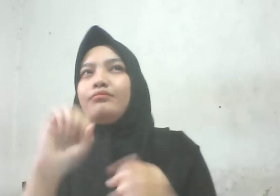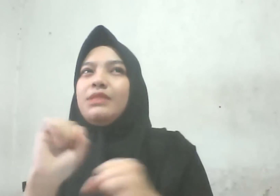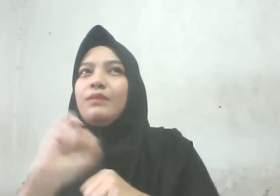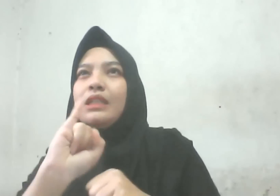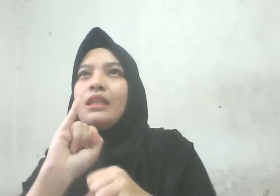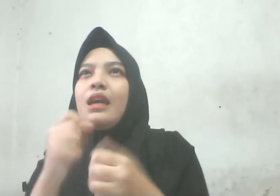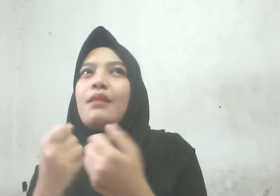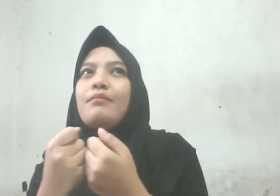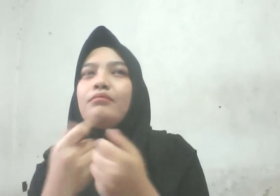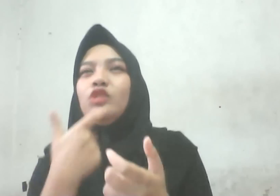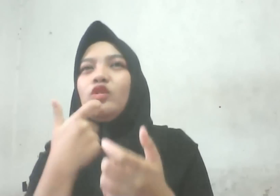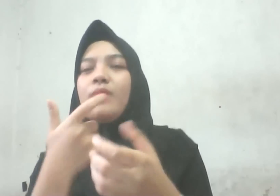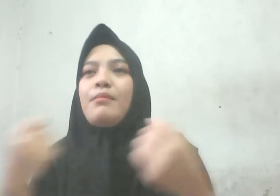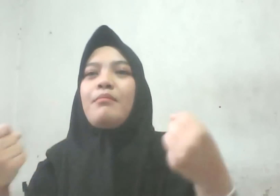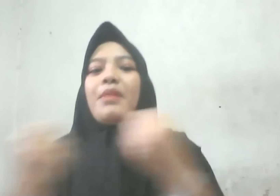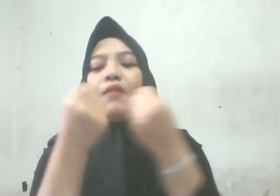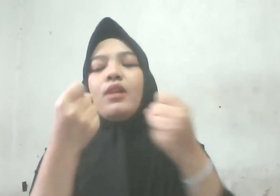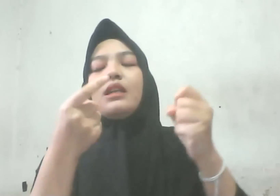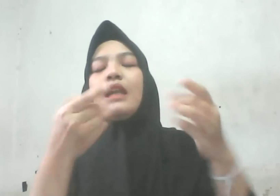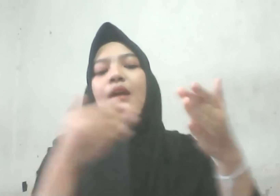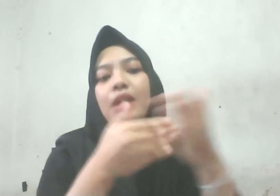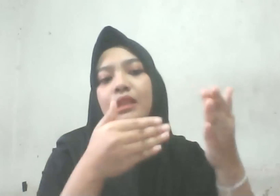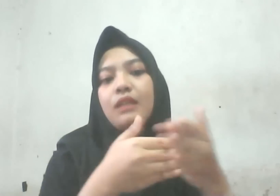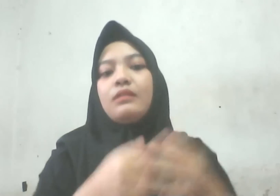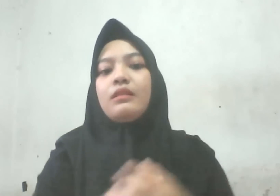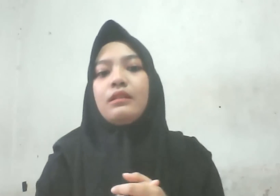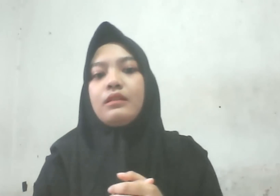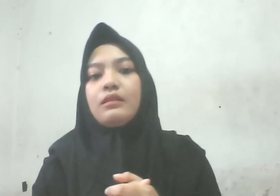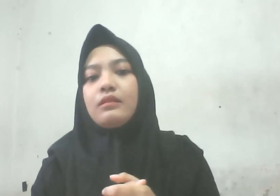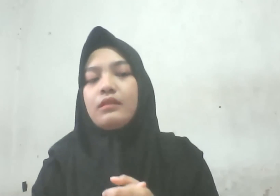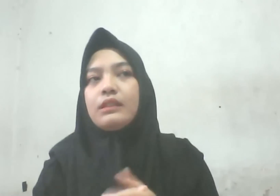So the social model of disability, which was mentioned by a professor earlier,